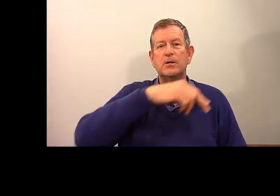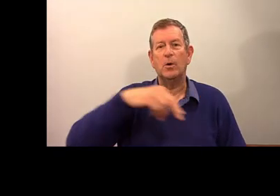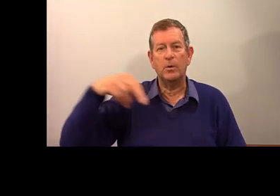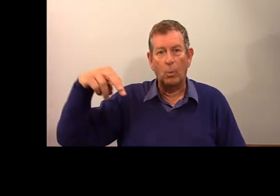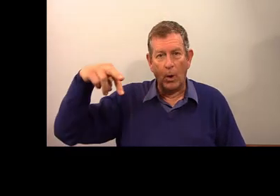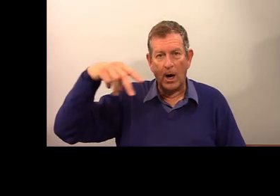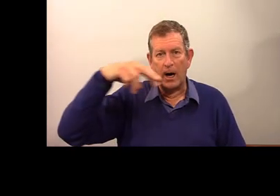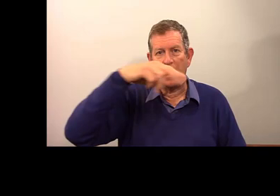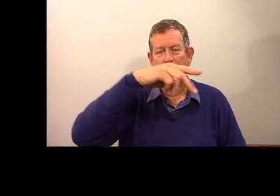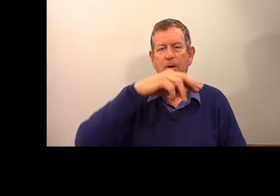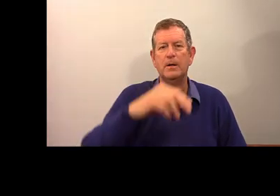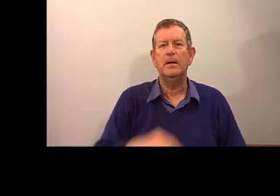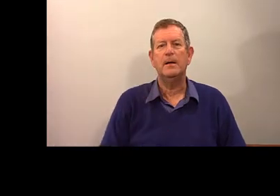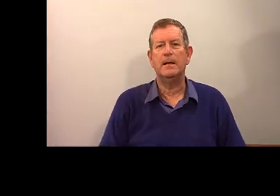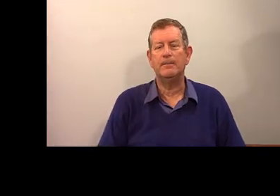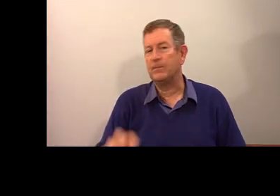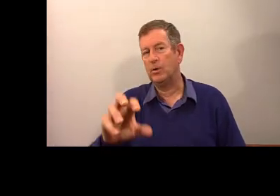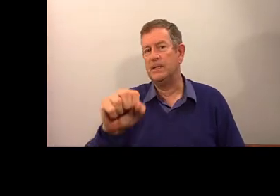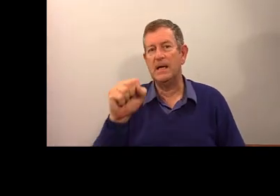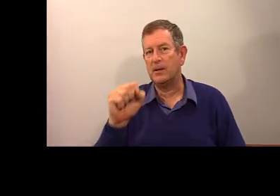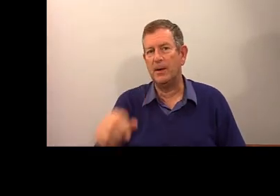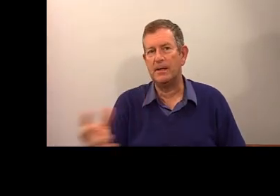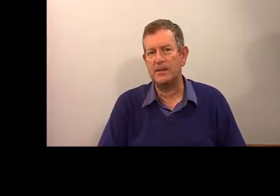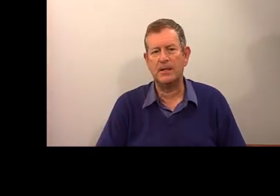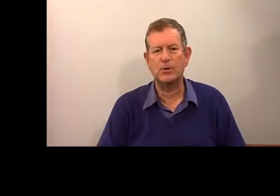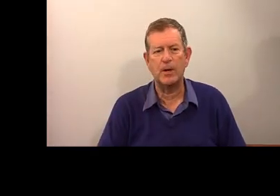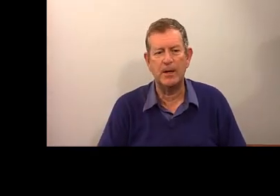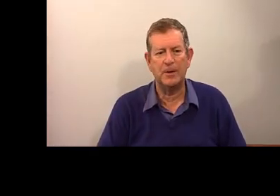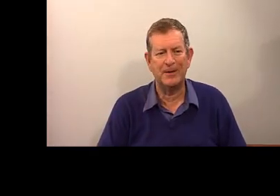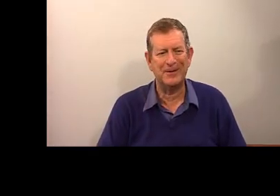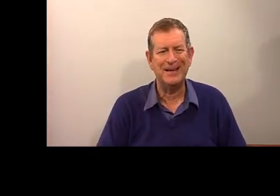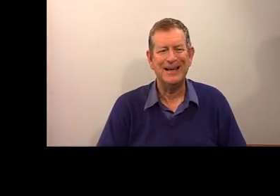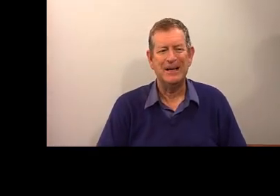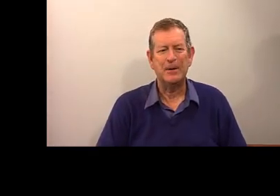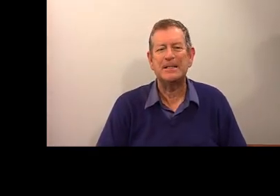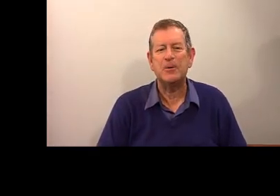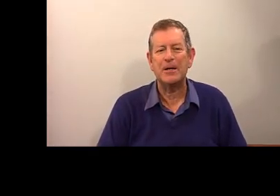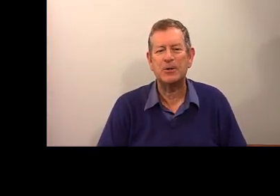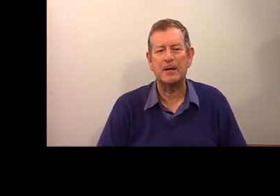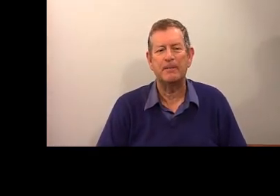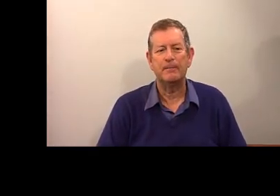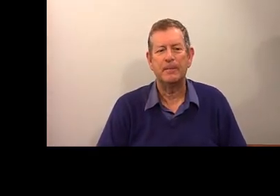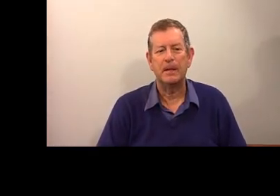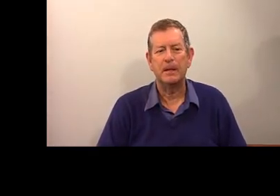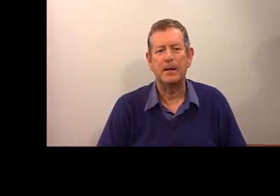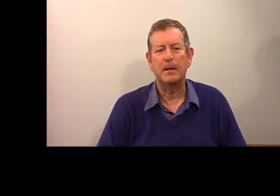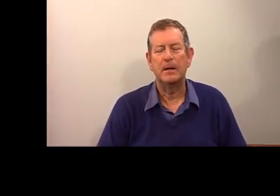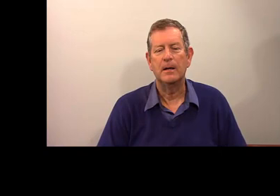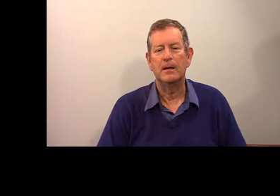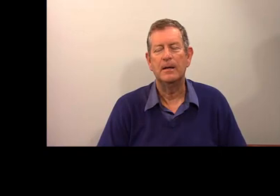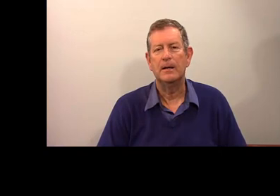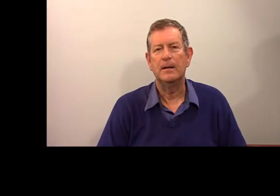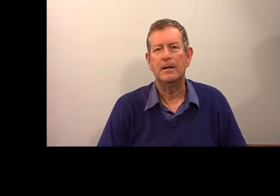school. So walk, could be take the bus, take the train, whatever. What's the question?